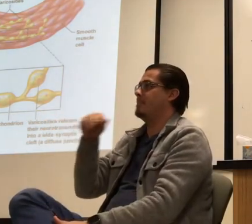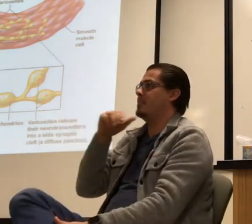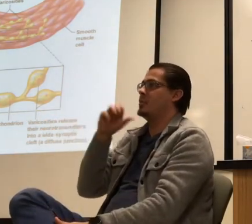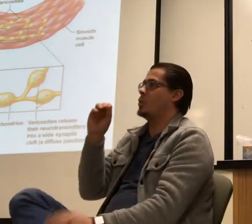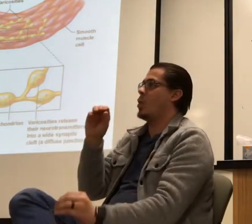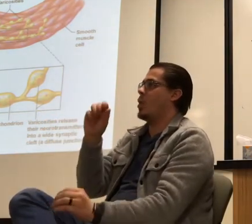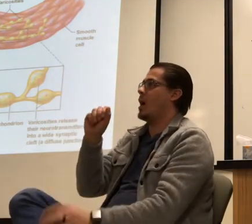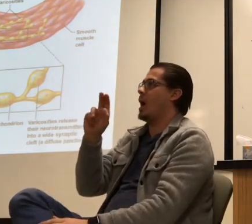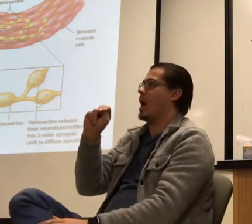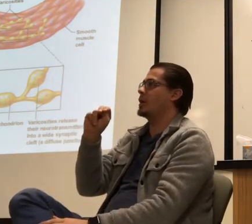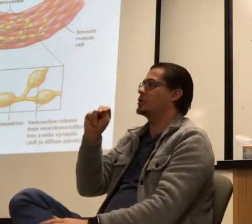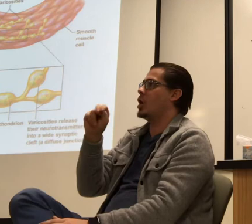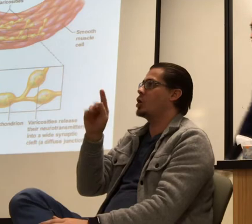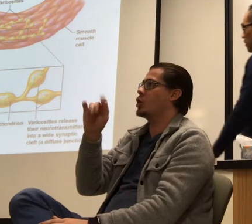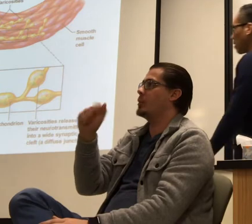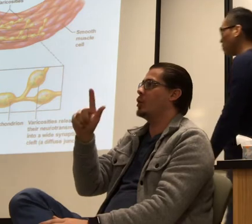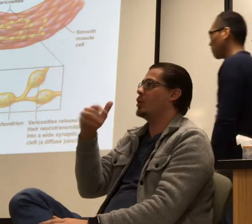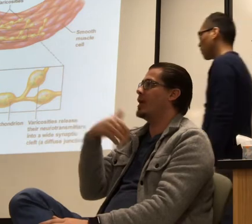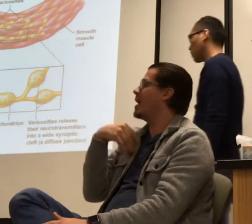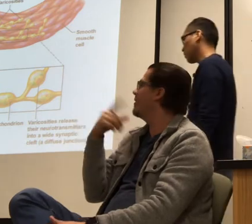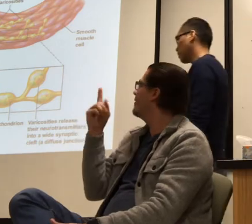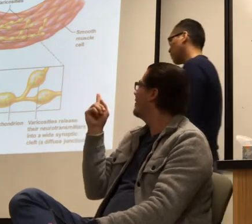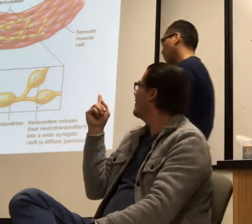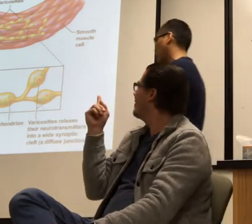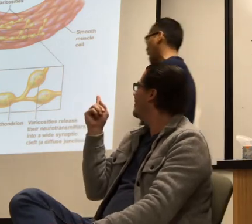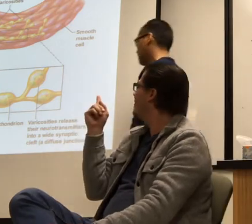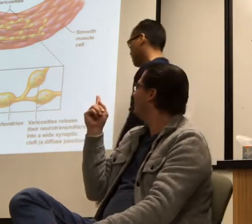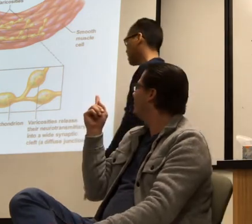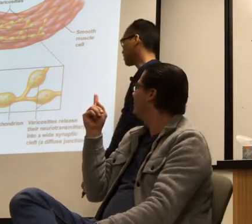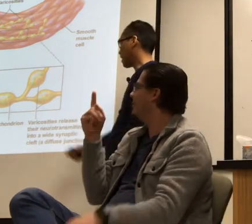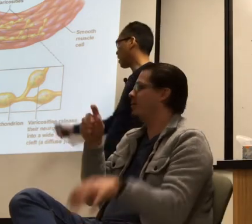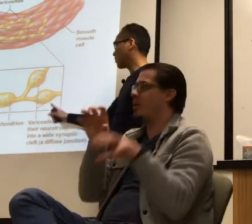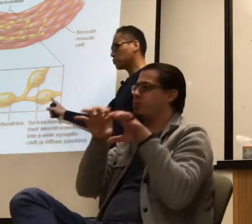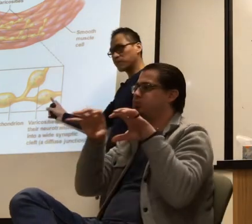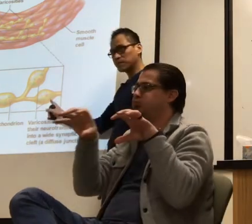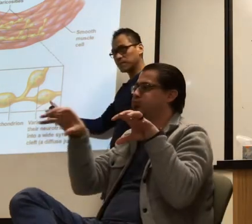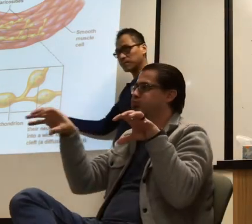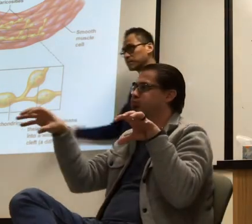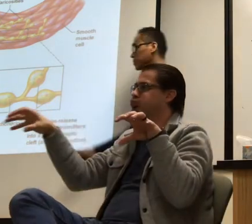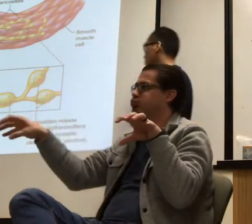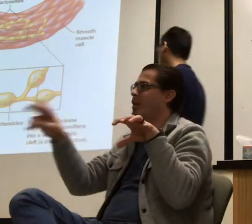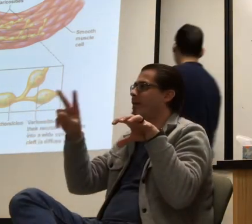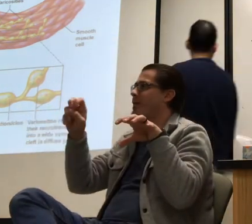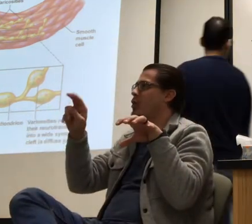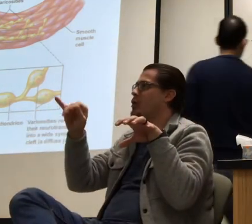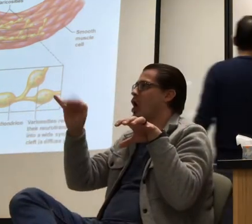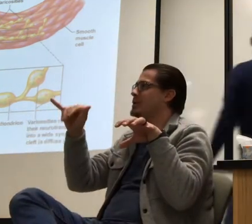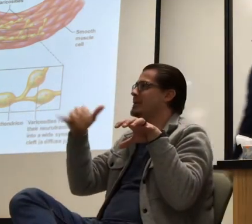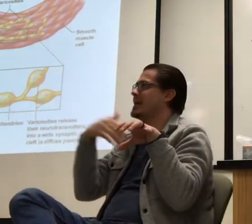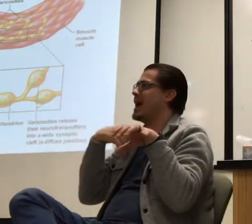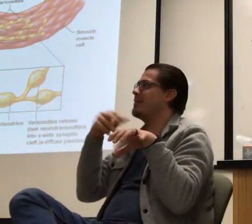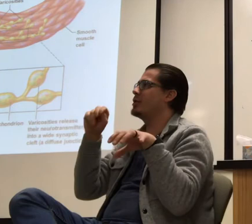terminals, you have these little bulbous, they call them varicosities that have neurotransmitters.